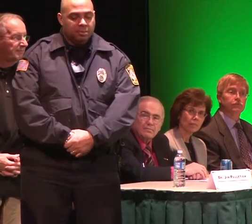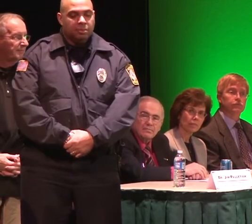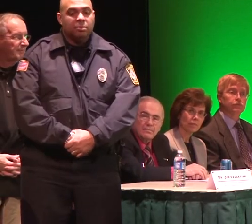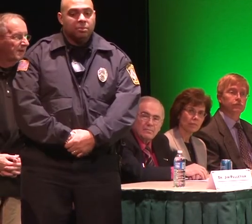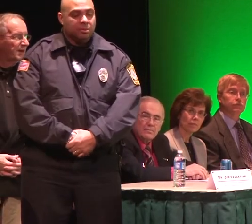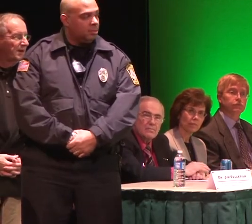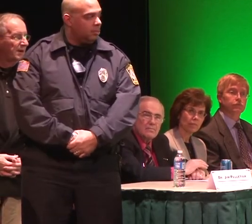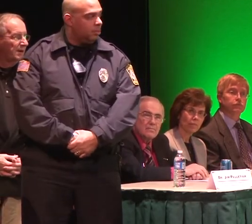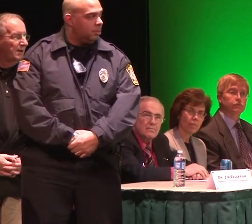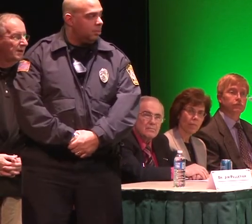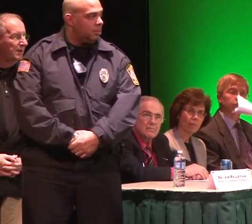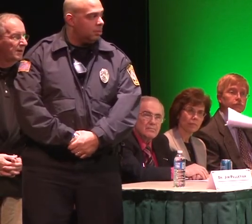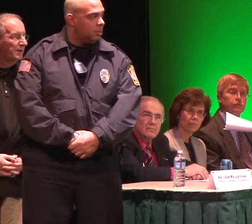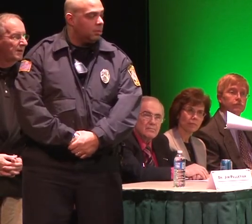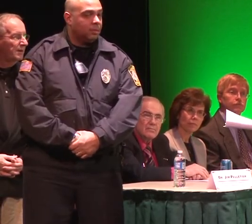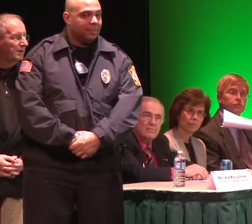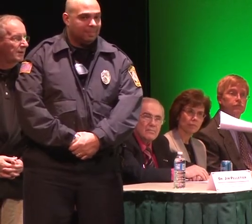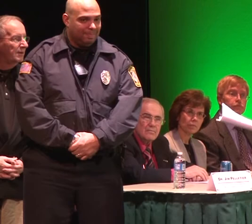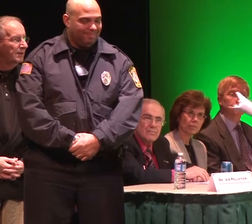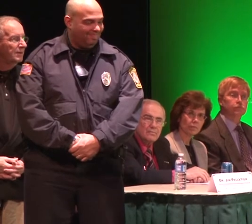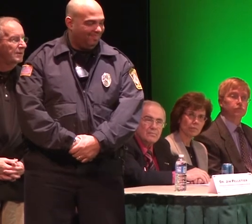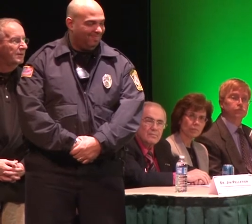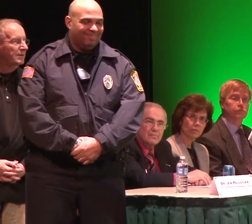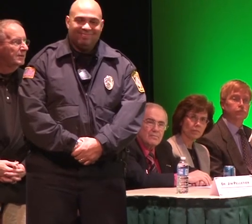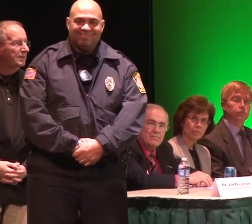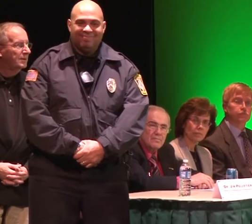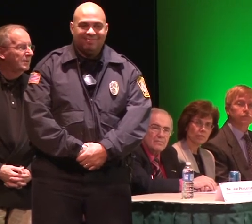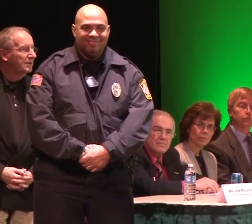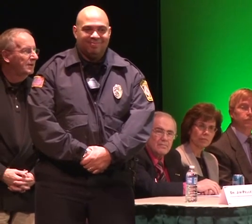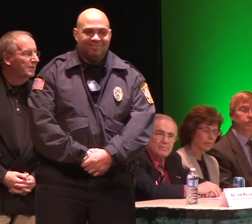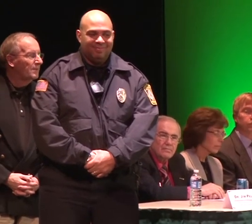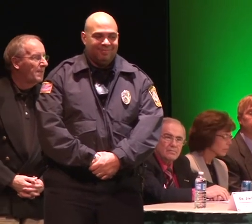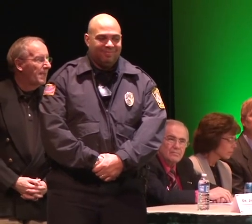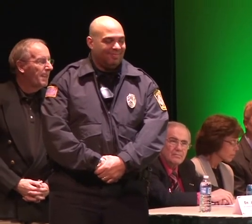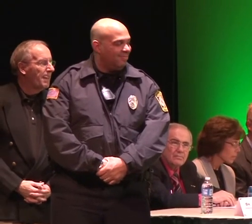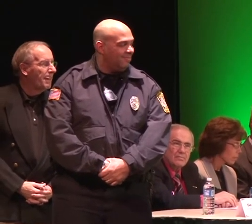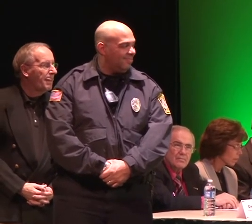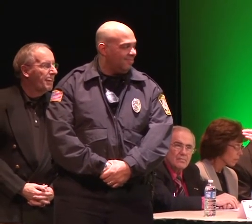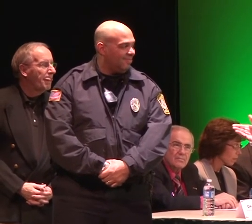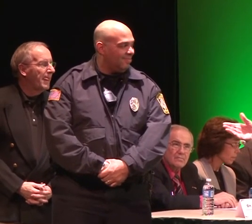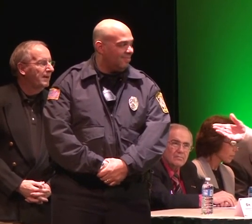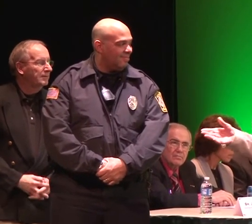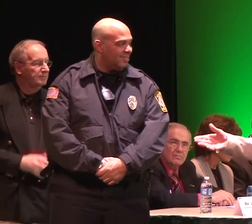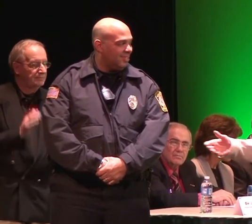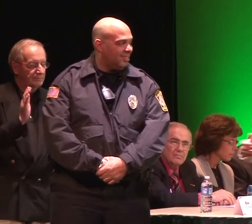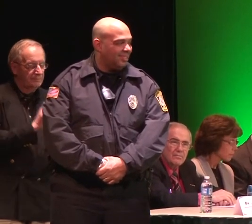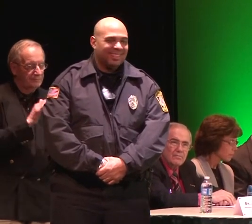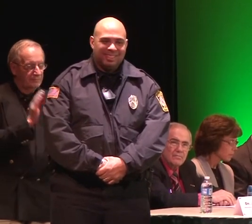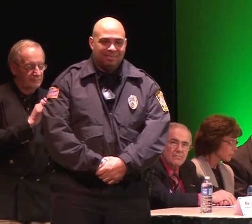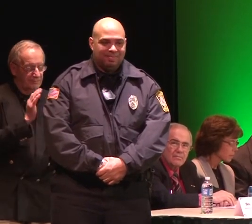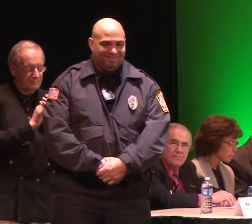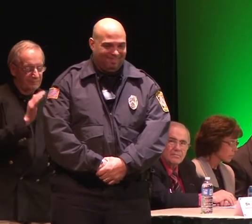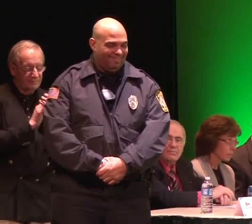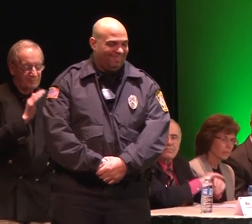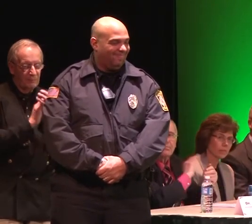me. I'm going to be assisted this evening by Campus Police Officer Ralph